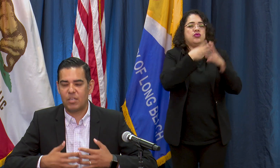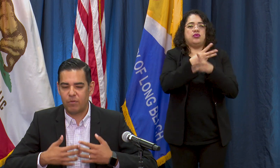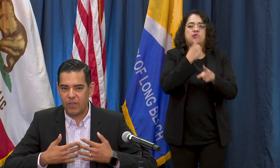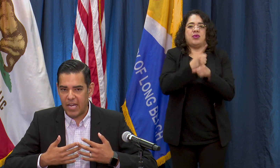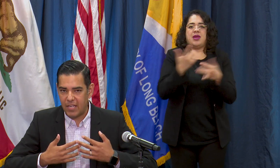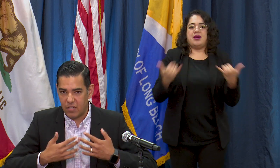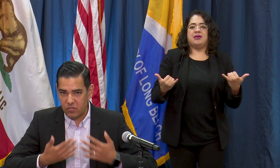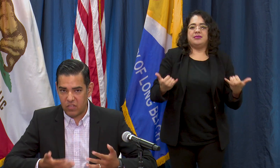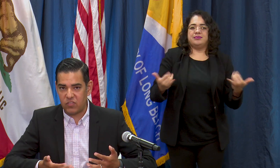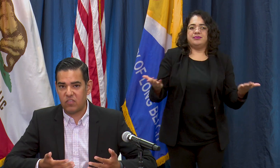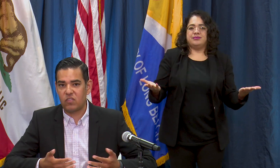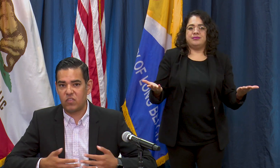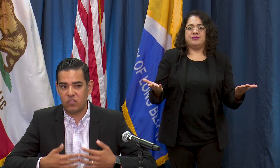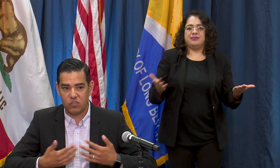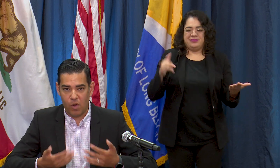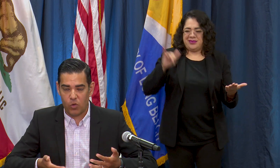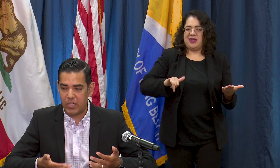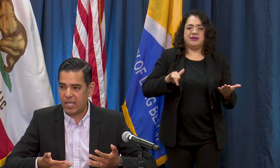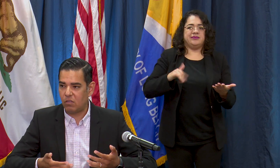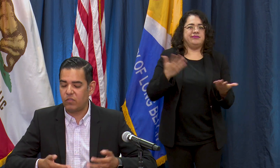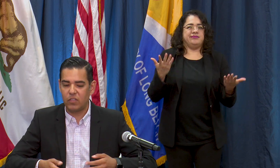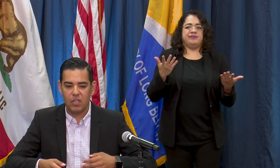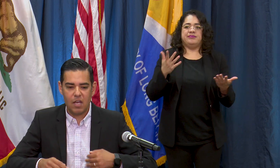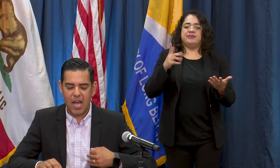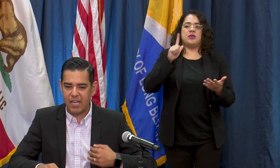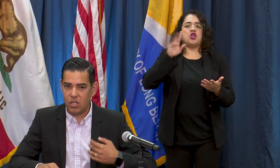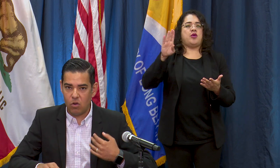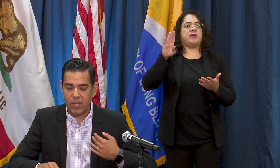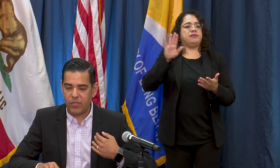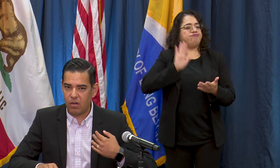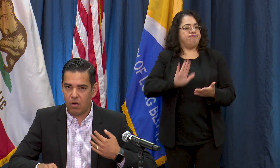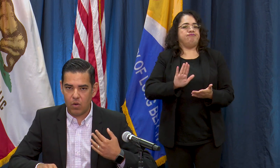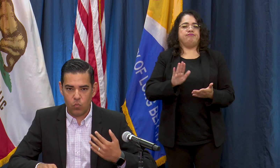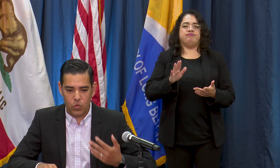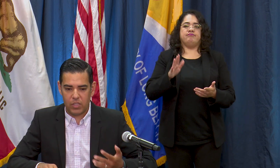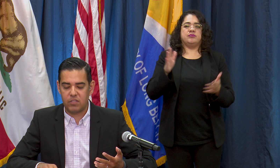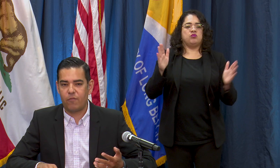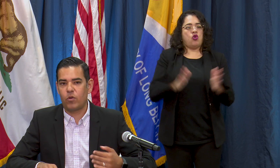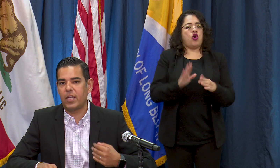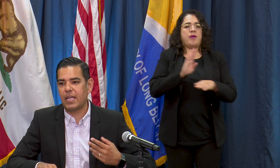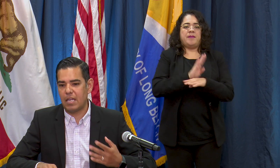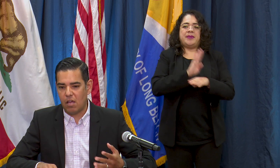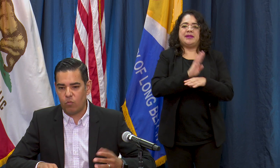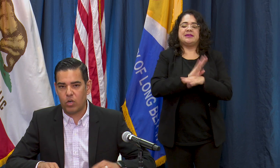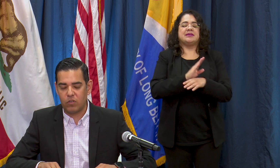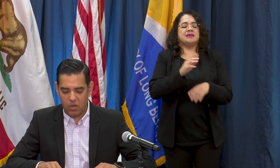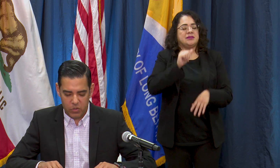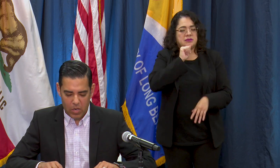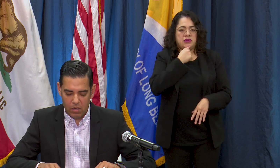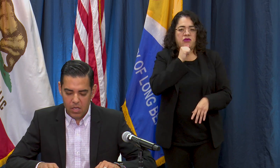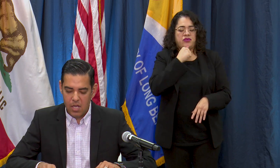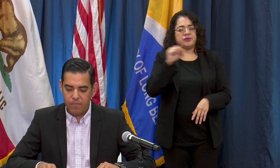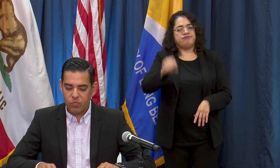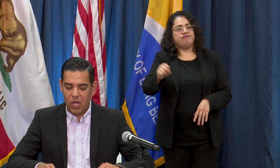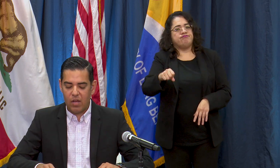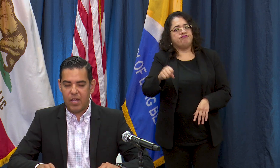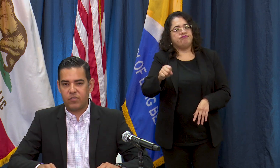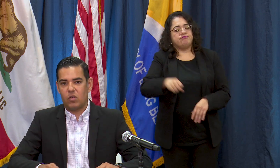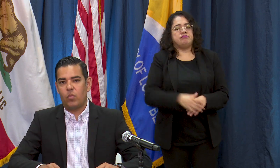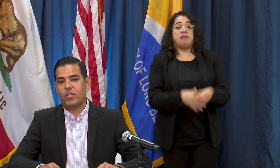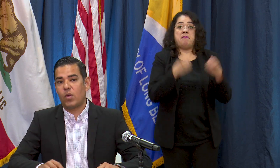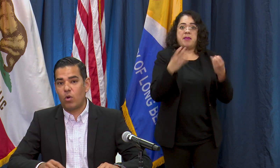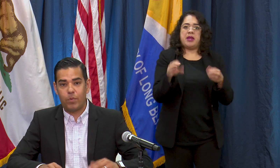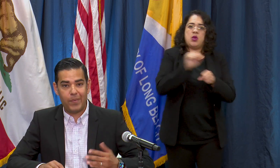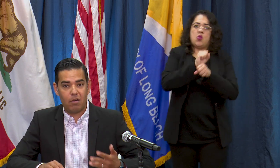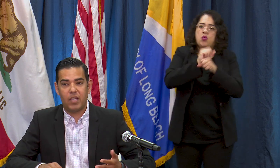we can to provide and assist these smaller retailers. I know that they are really suffering, and a lot of workers are as well. And